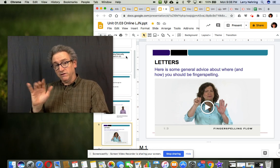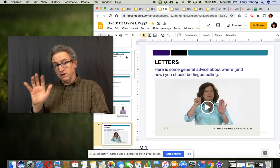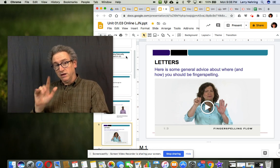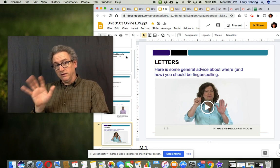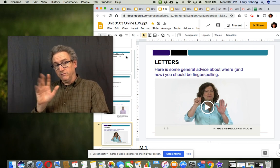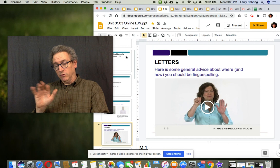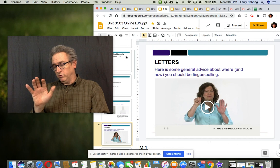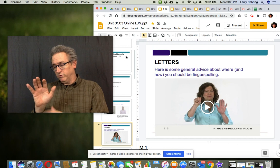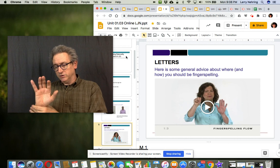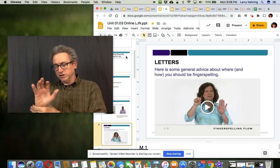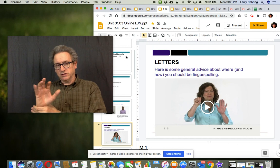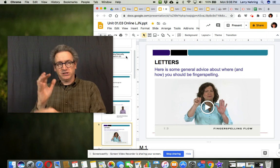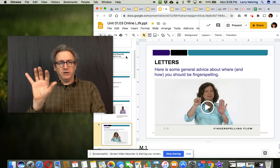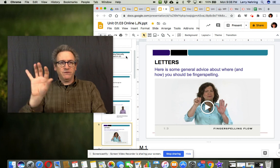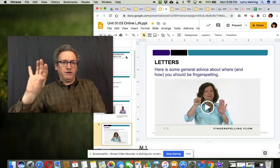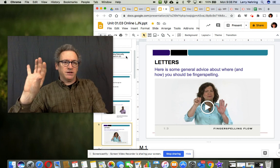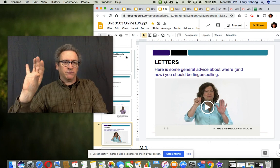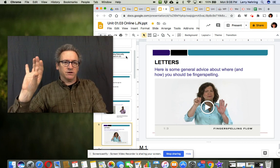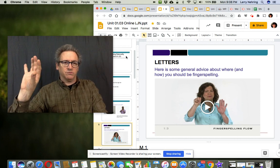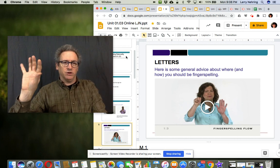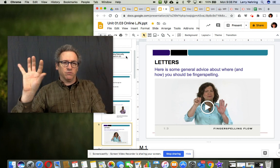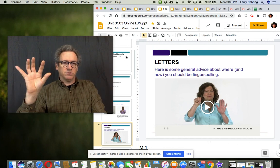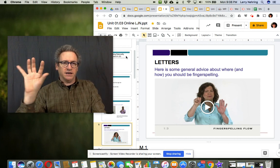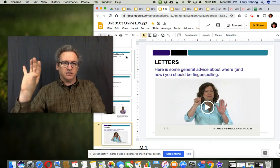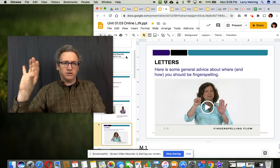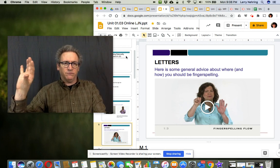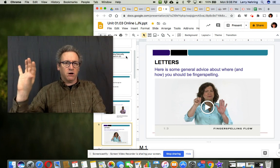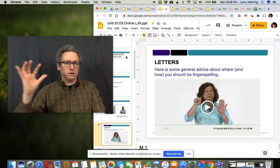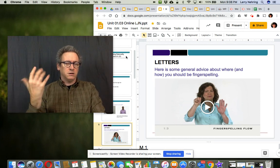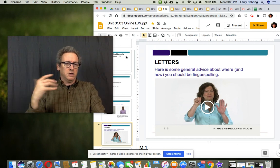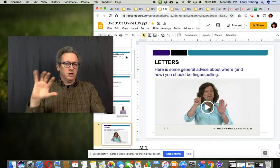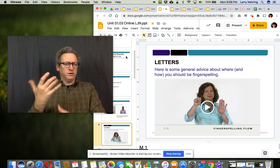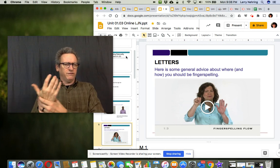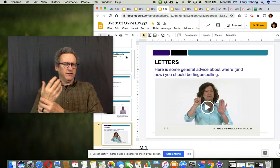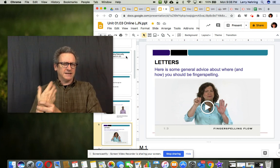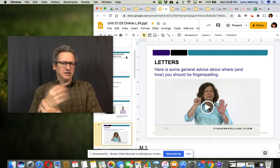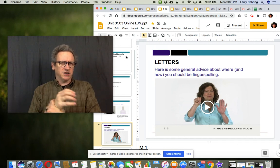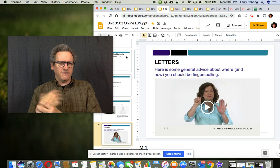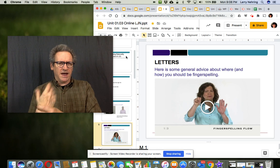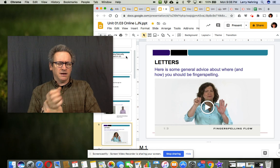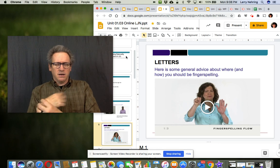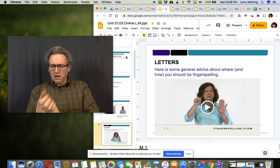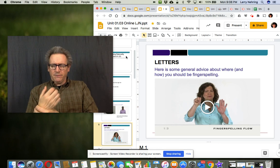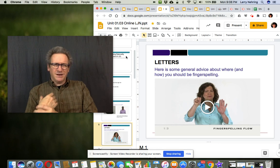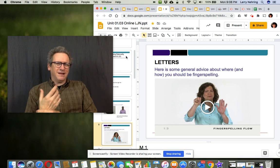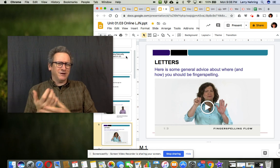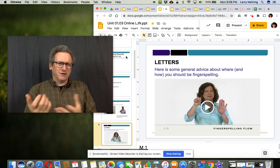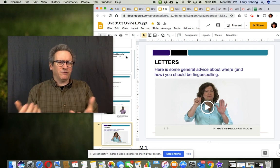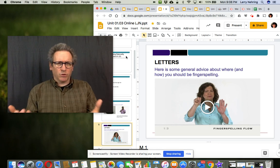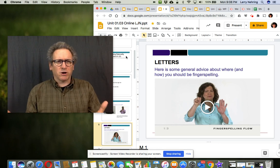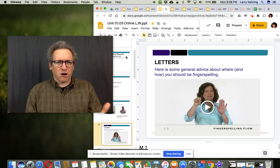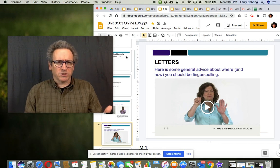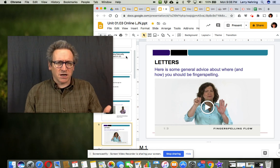45, it will reduce the stress. You can feel the difference when you rotate it too far. You can feel that tension, and that, not like you're